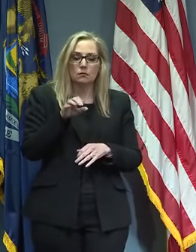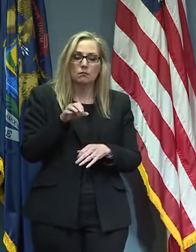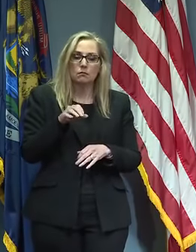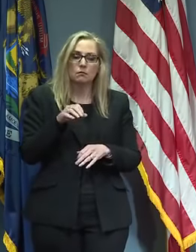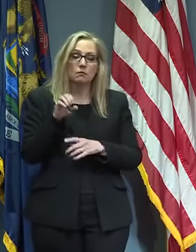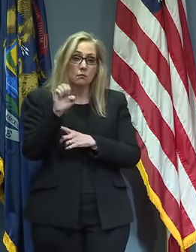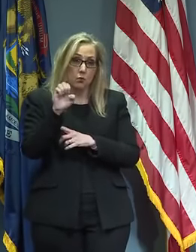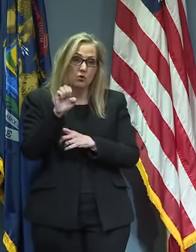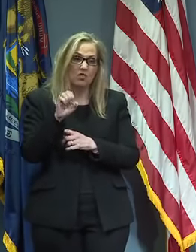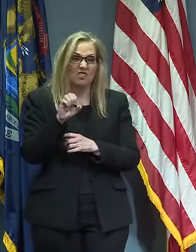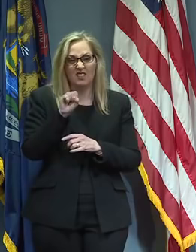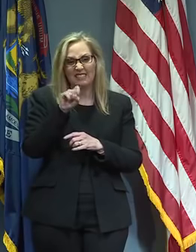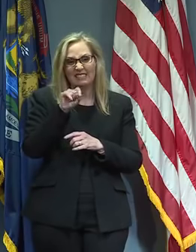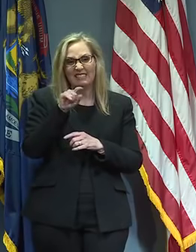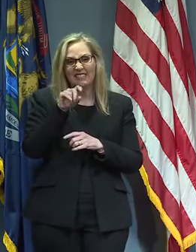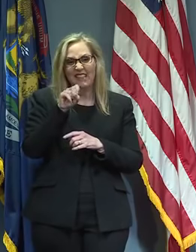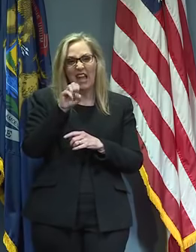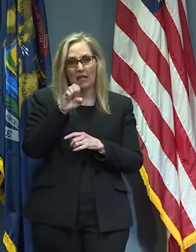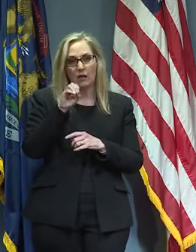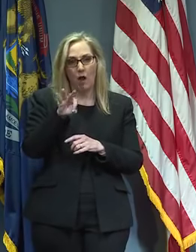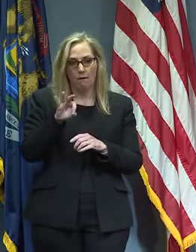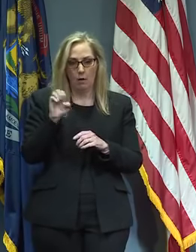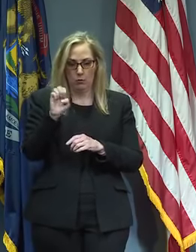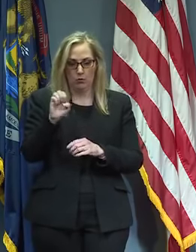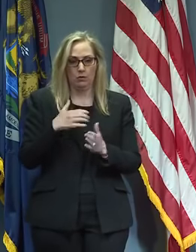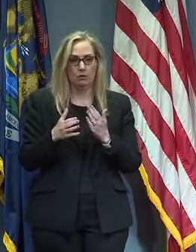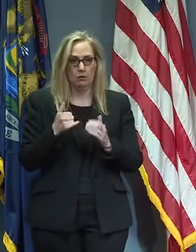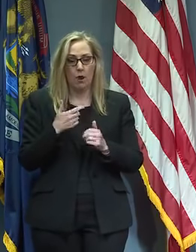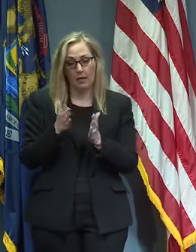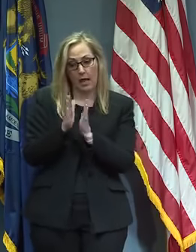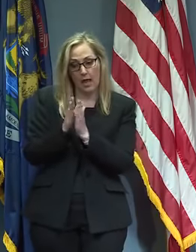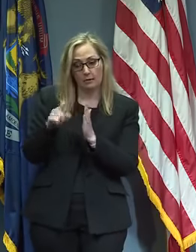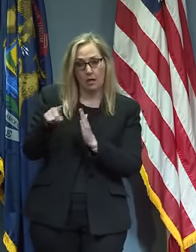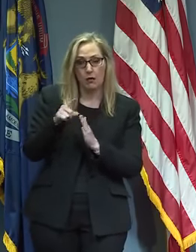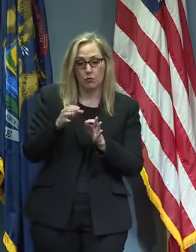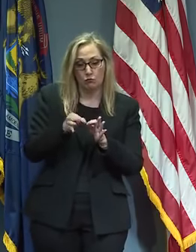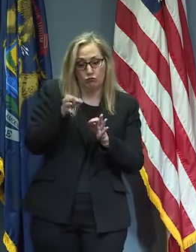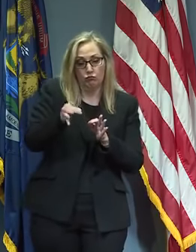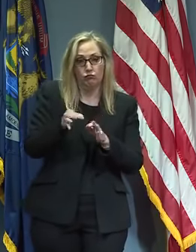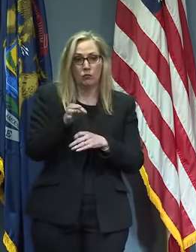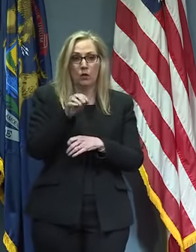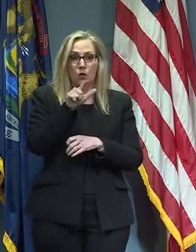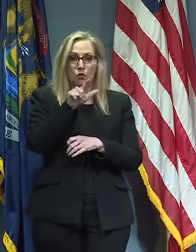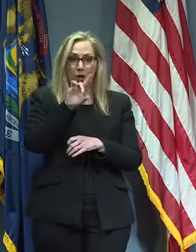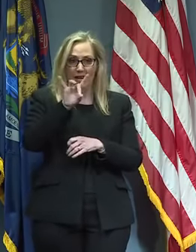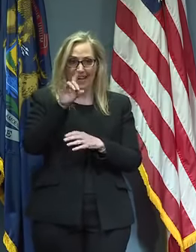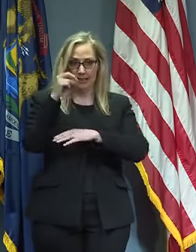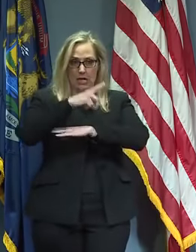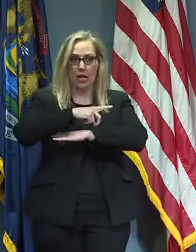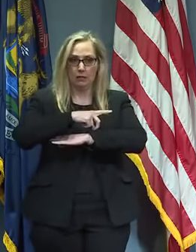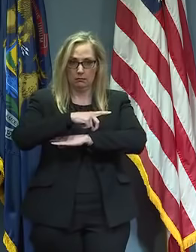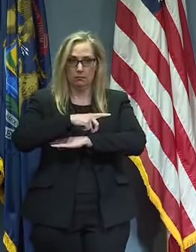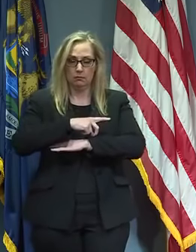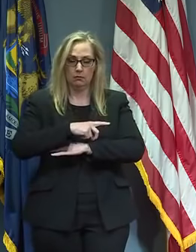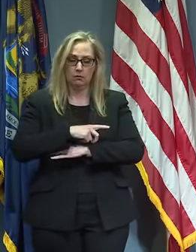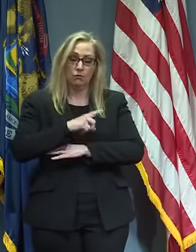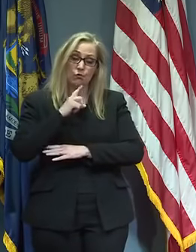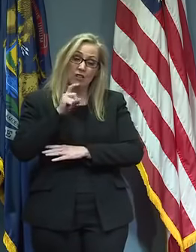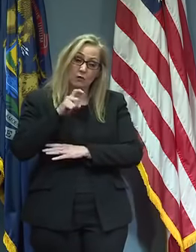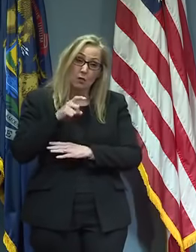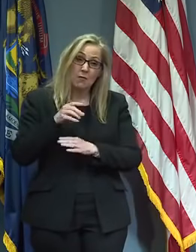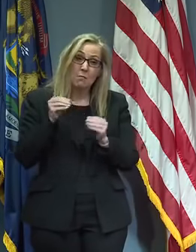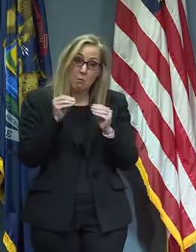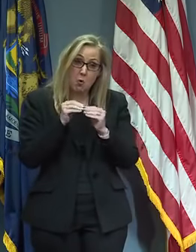a letter to the legislature asking them to extend this emergency by 28 days. It really should be longer than that,